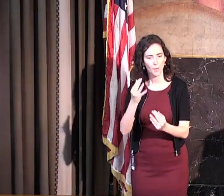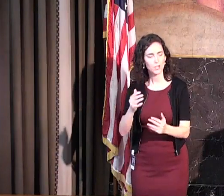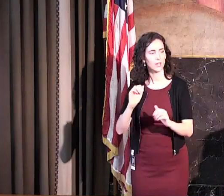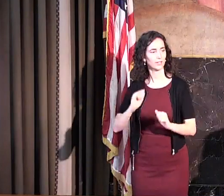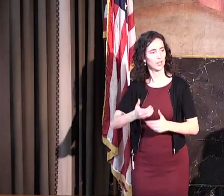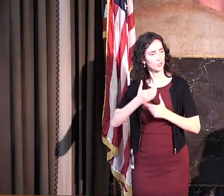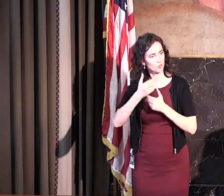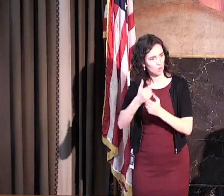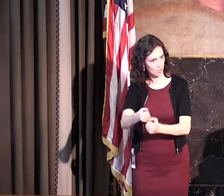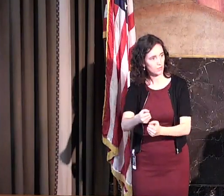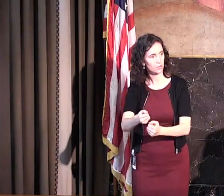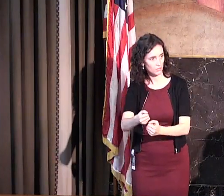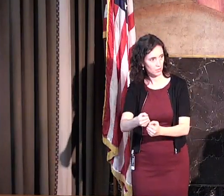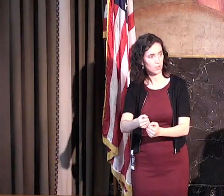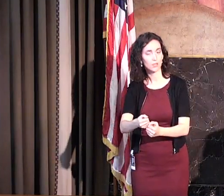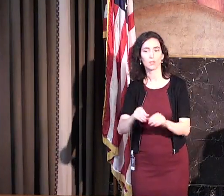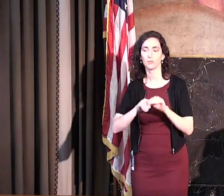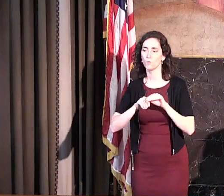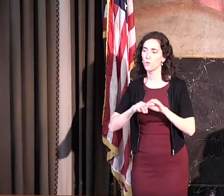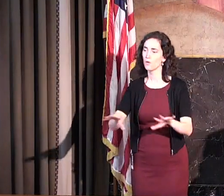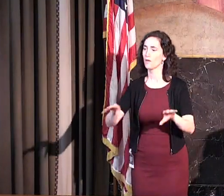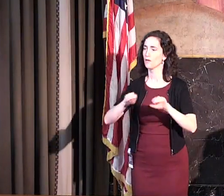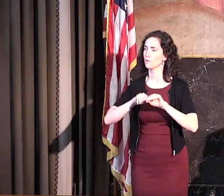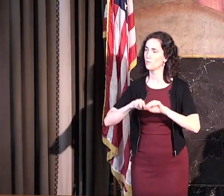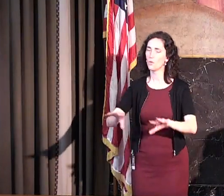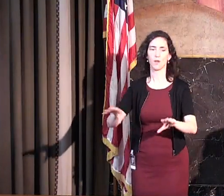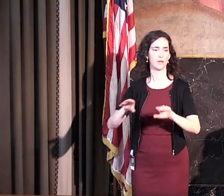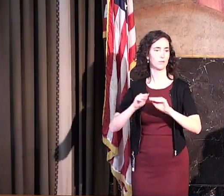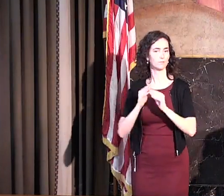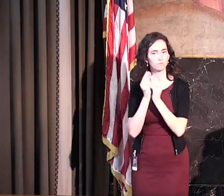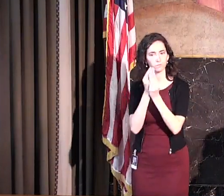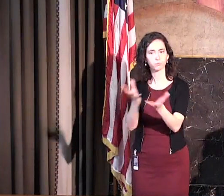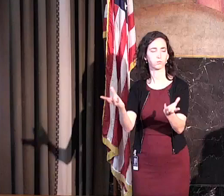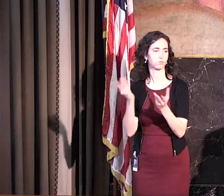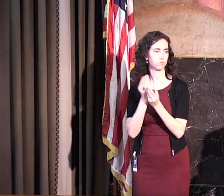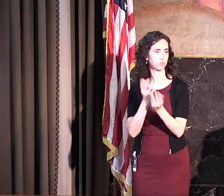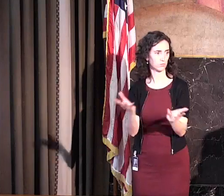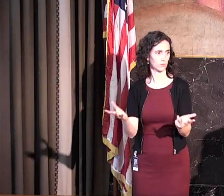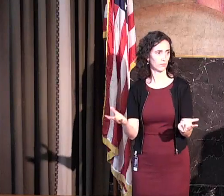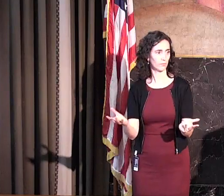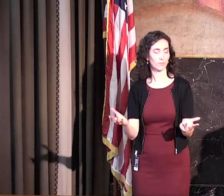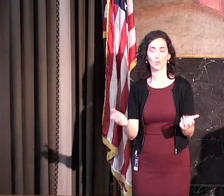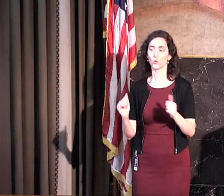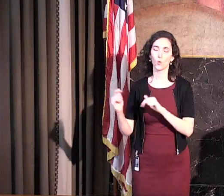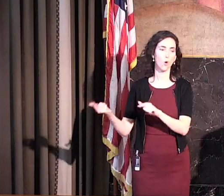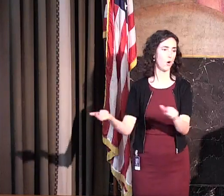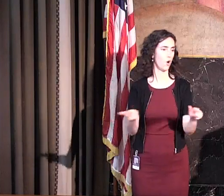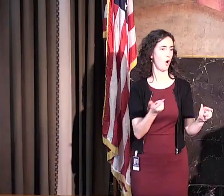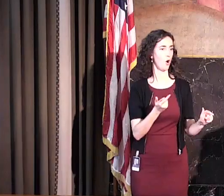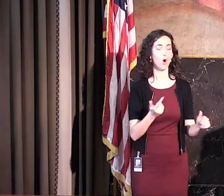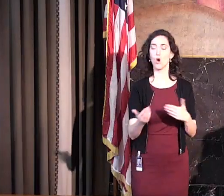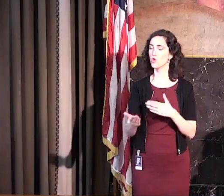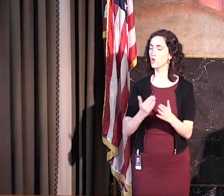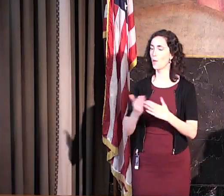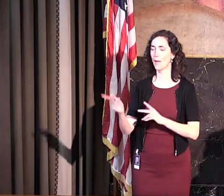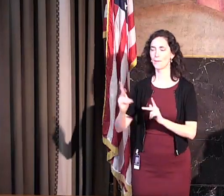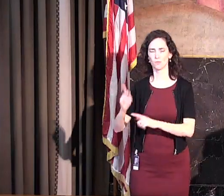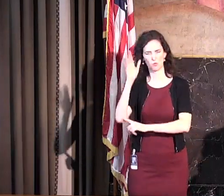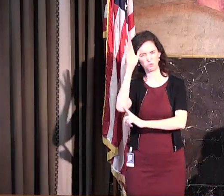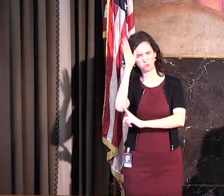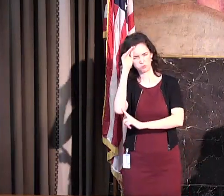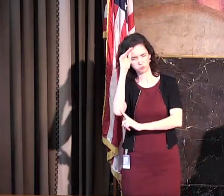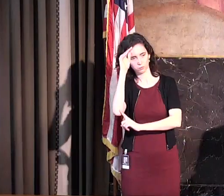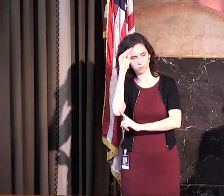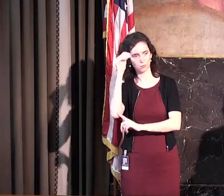can to everyone. And no matter how intransigent they may